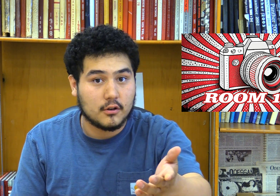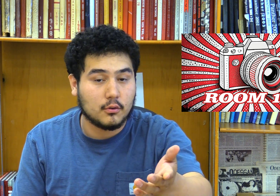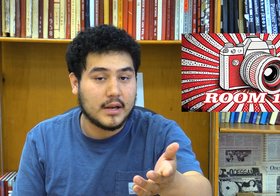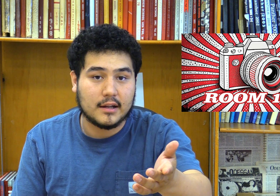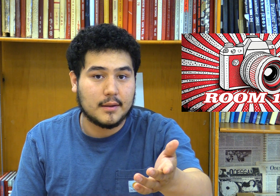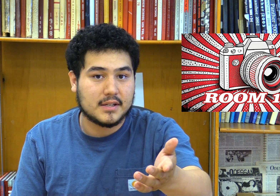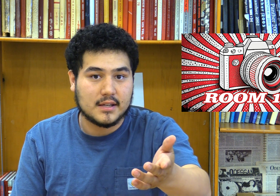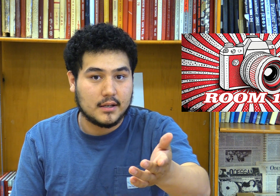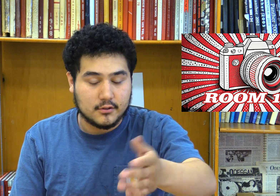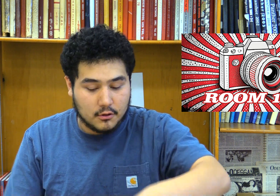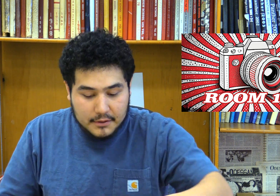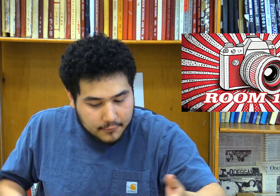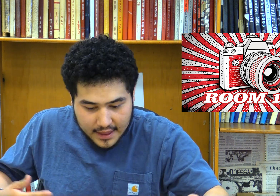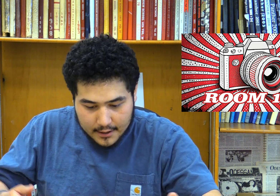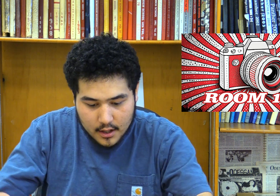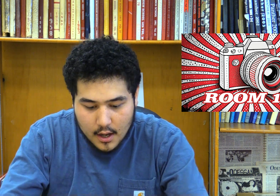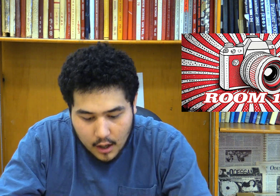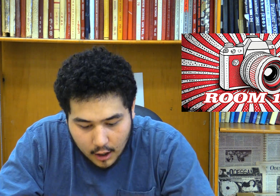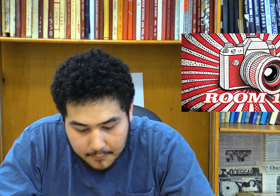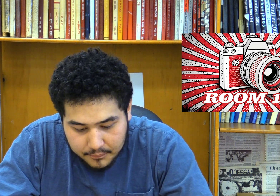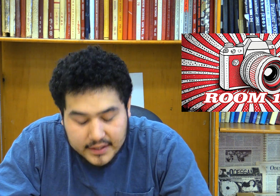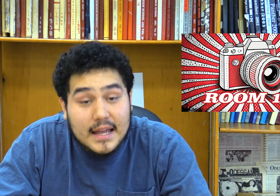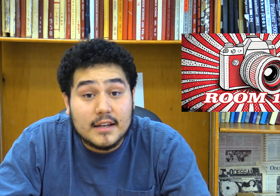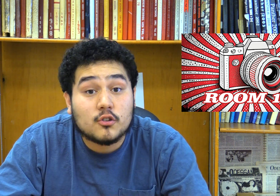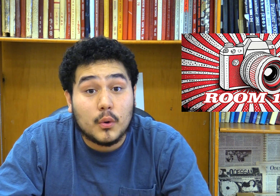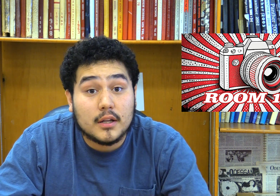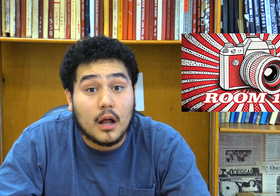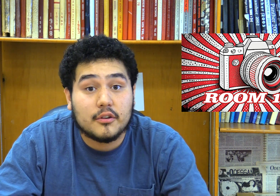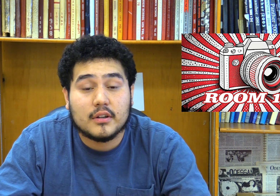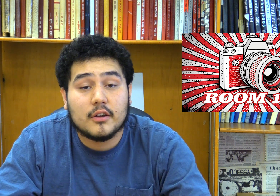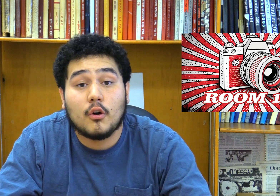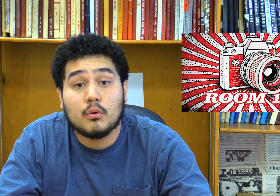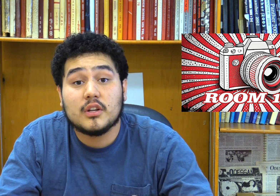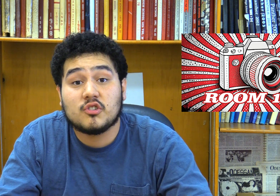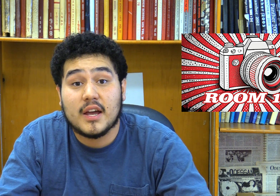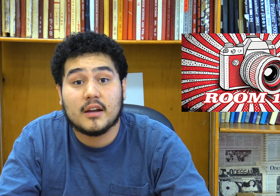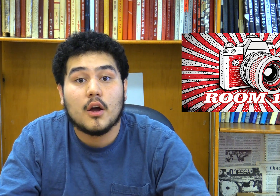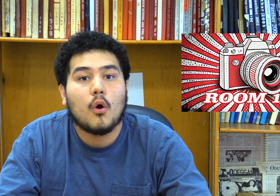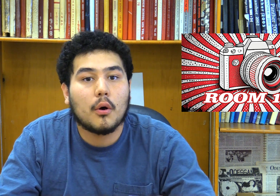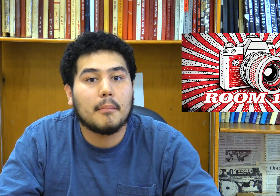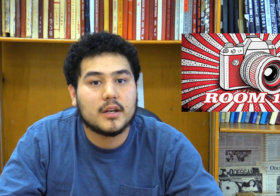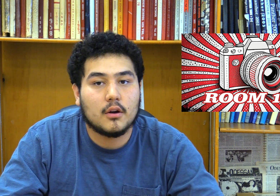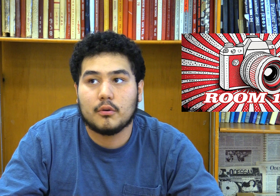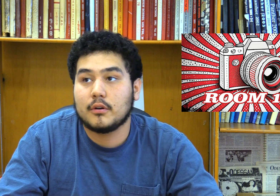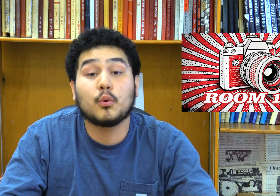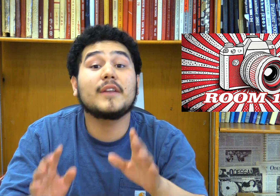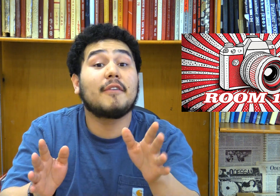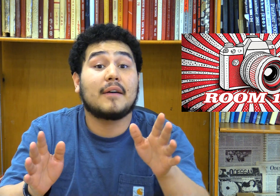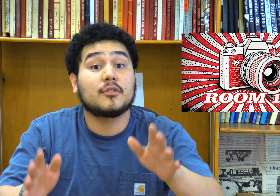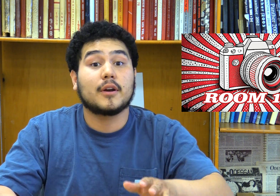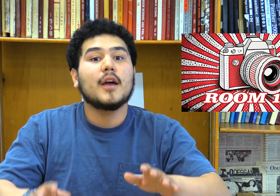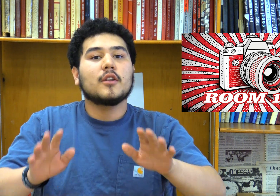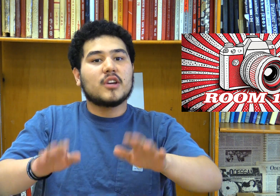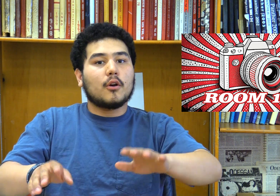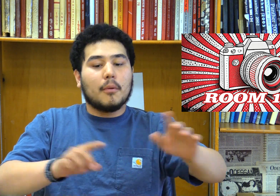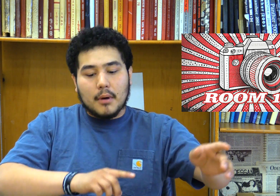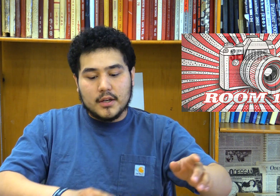an academic signing. So it'll be for that. And that is $20, and it is only check or money order. Check or money